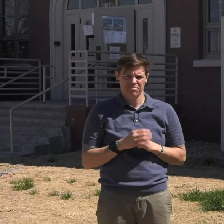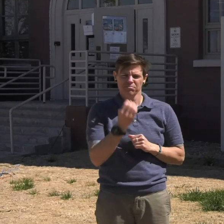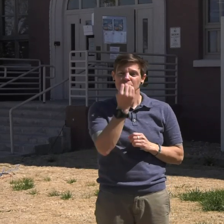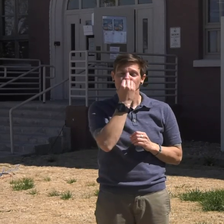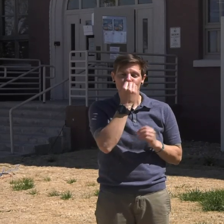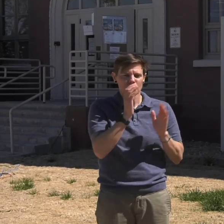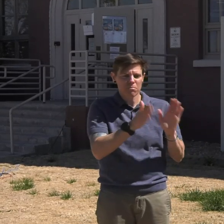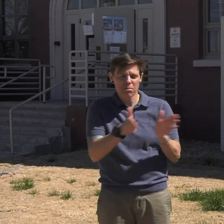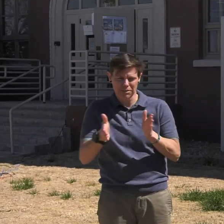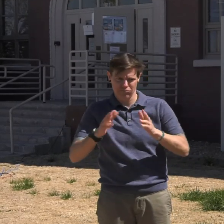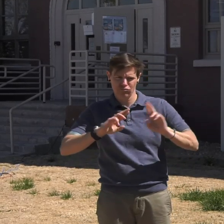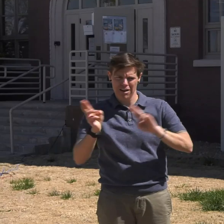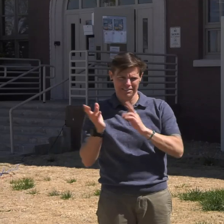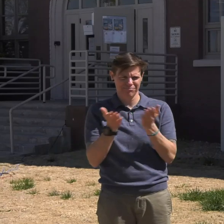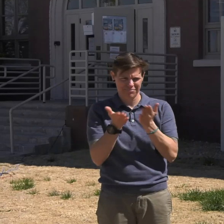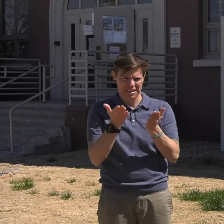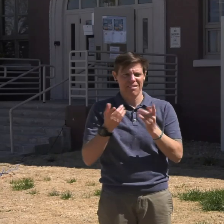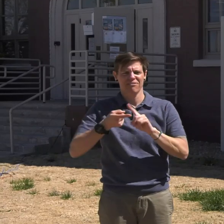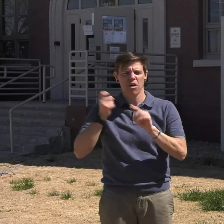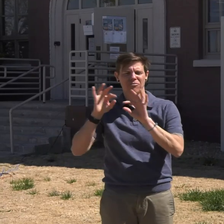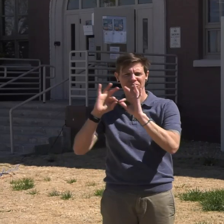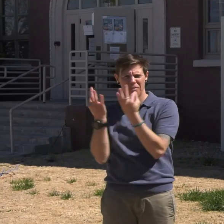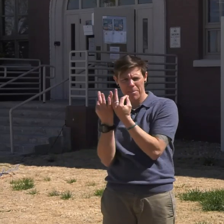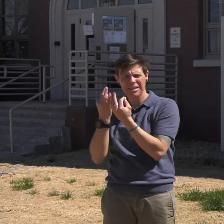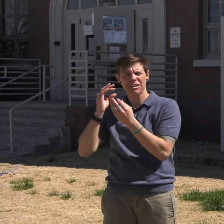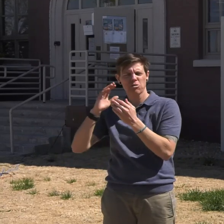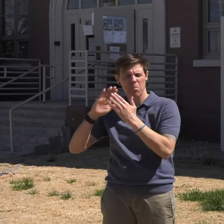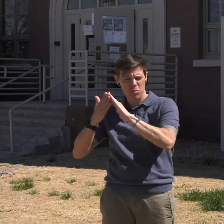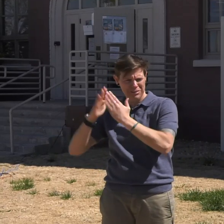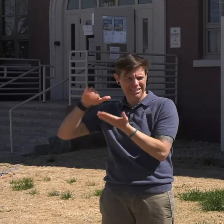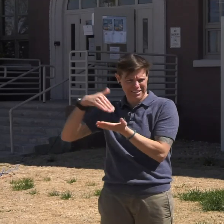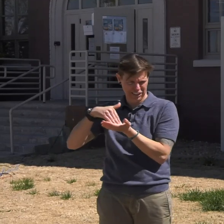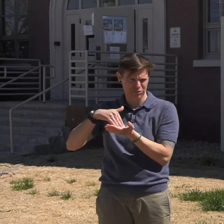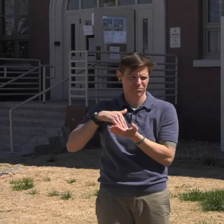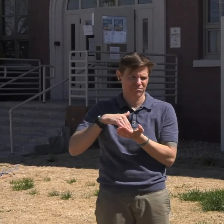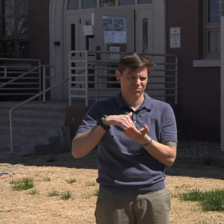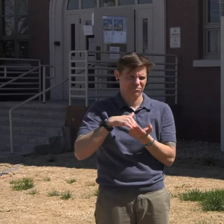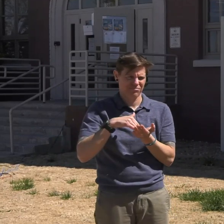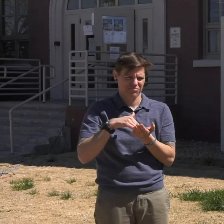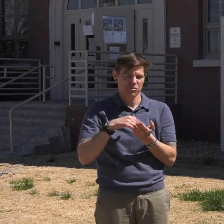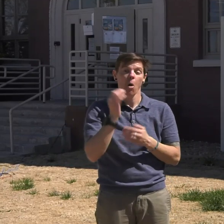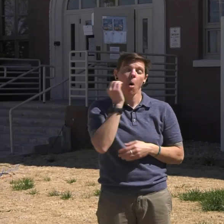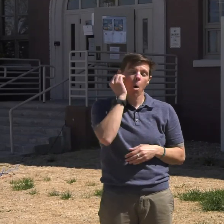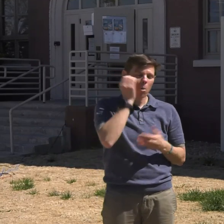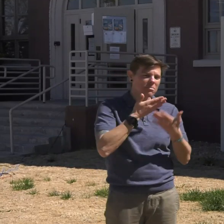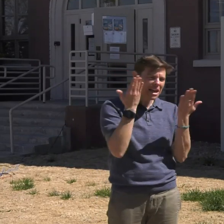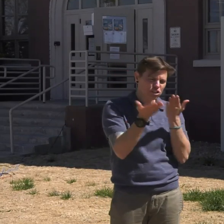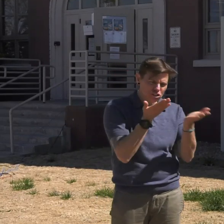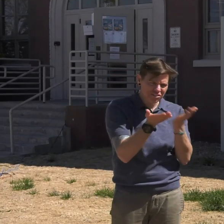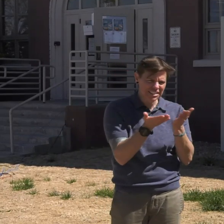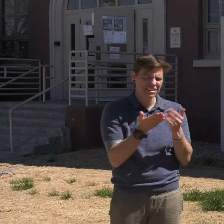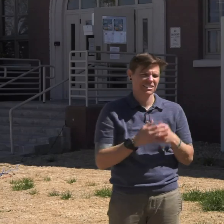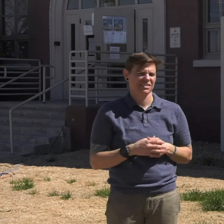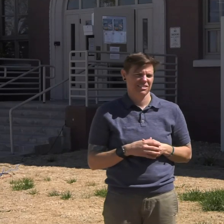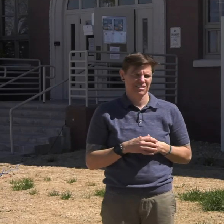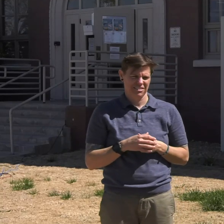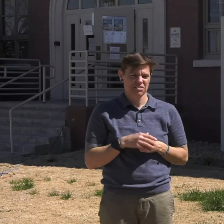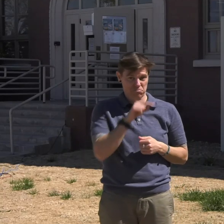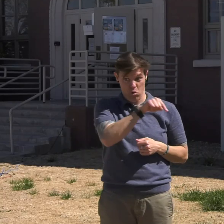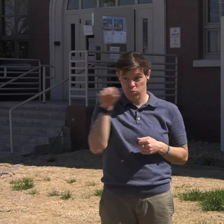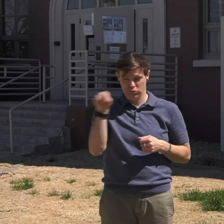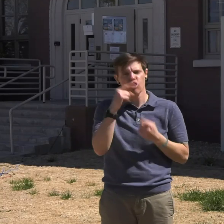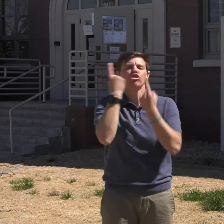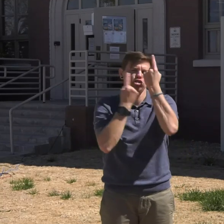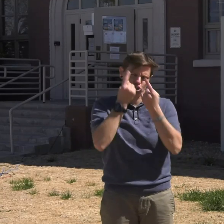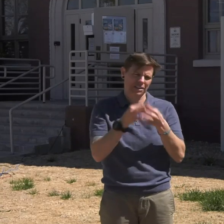up and running from our family and community center. Also, all homeless services, which we're going to talk about in just a minute, absolutely essential and are